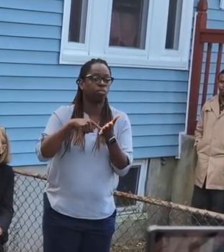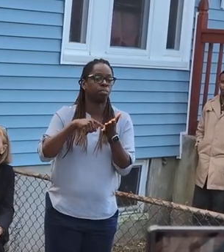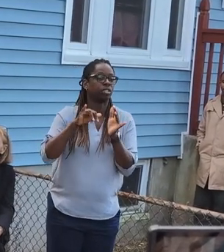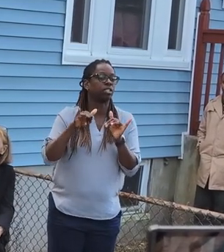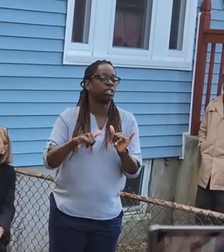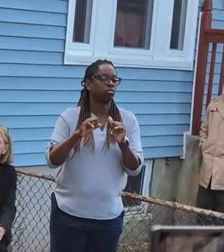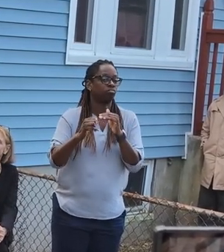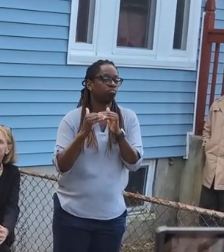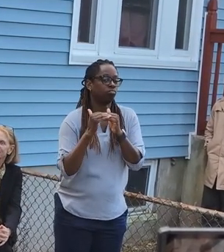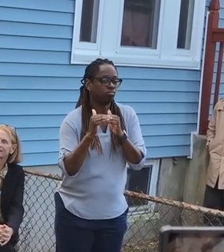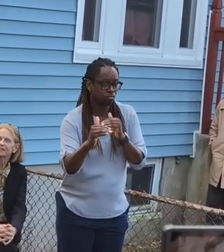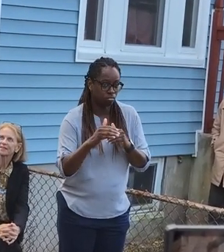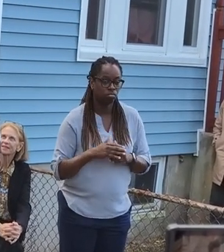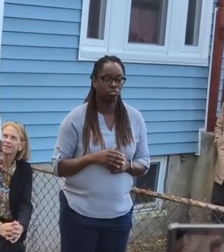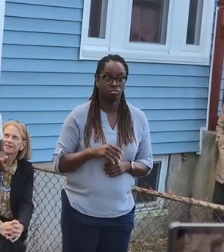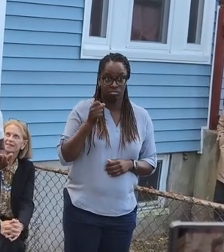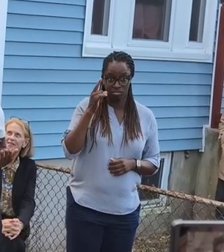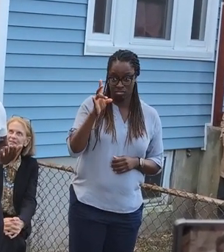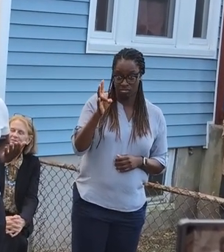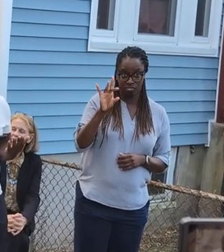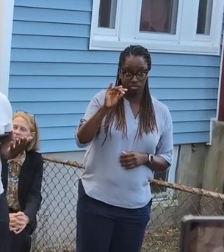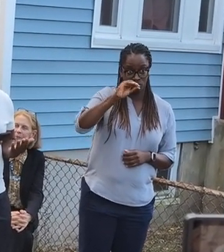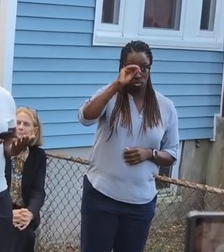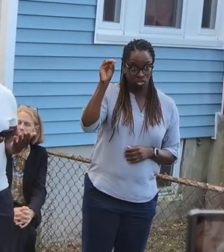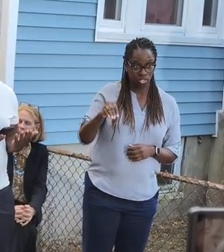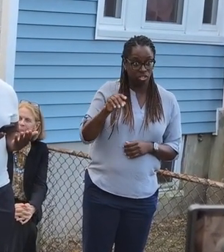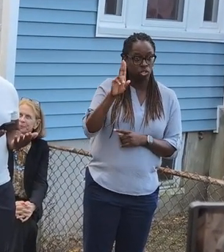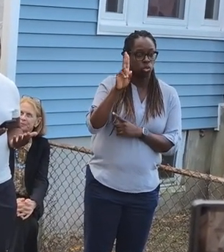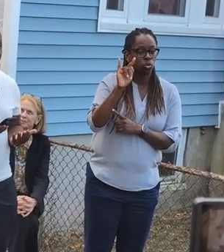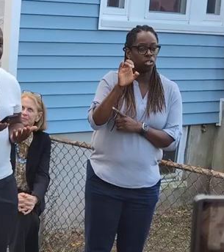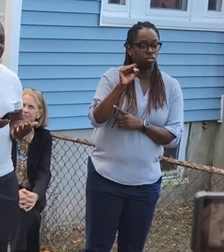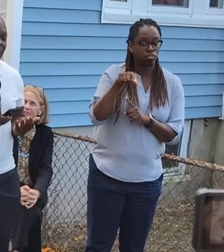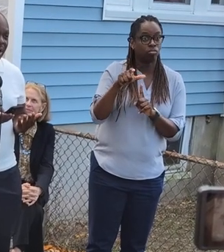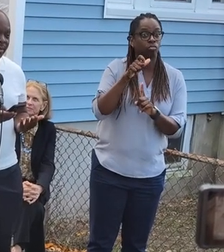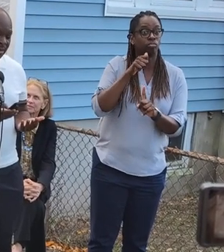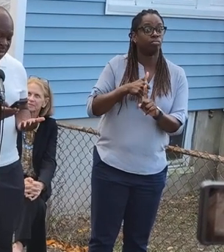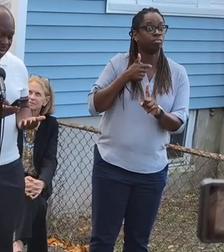78% of those units are housed with folks that are